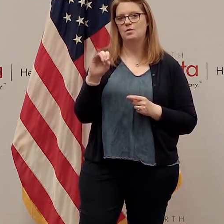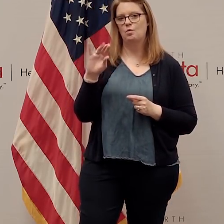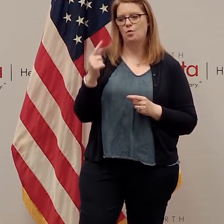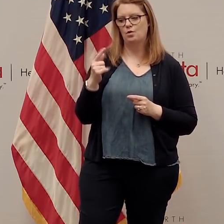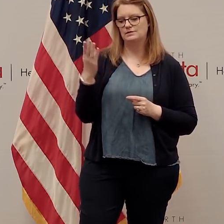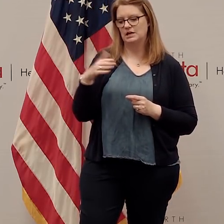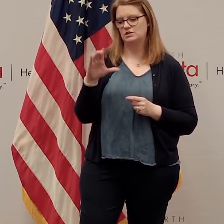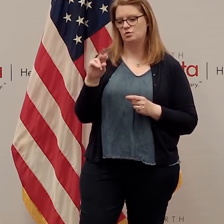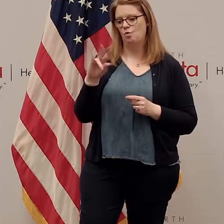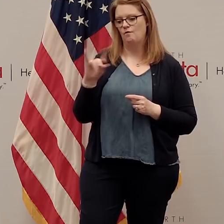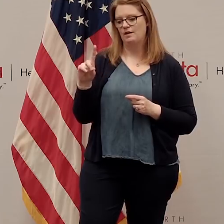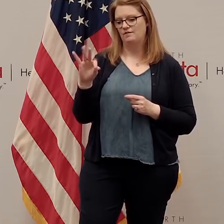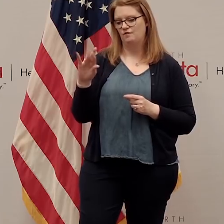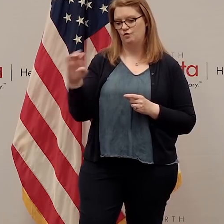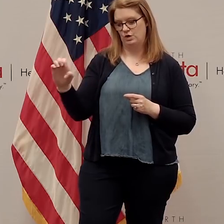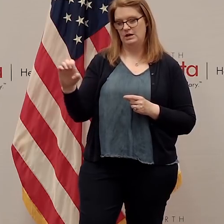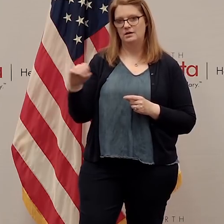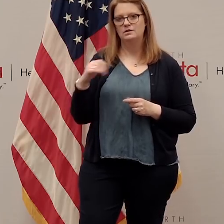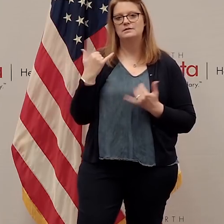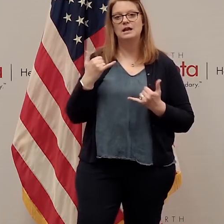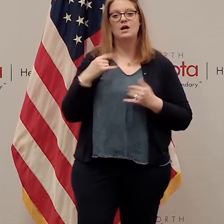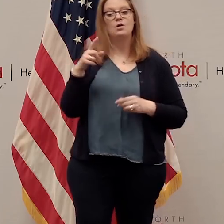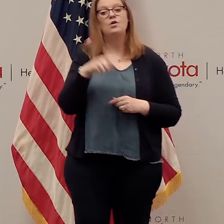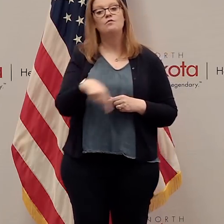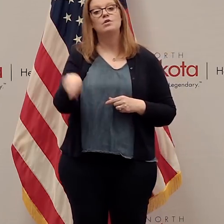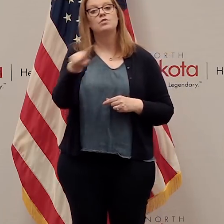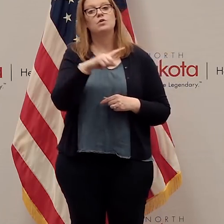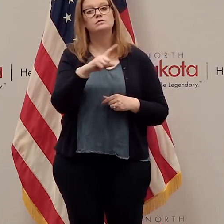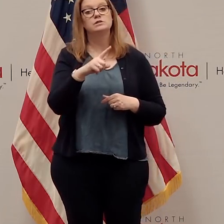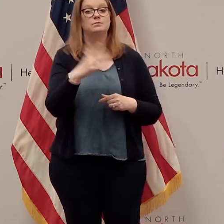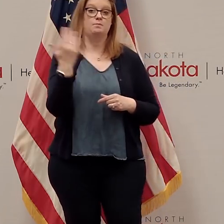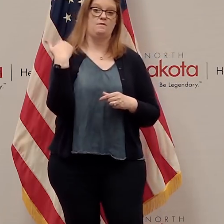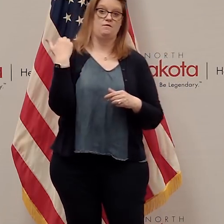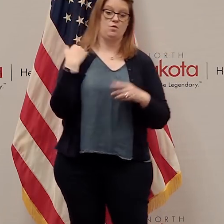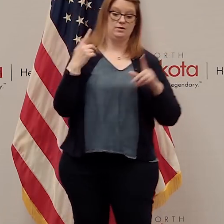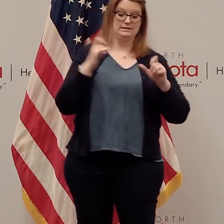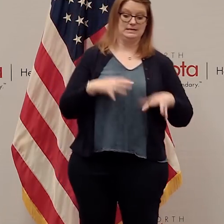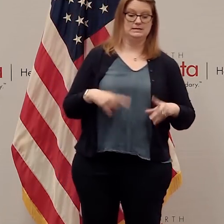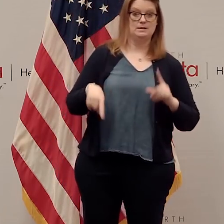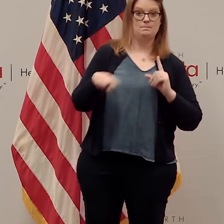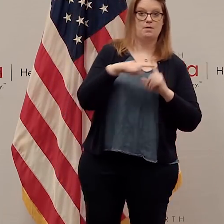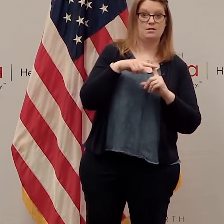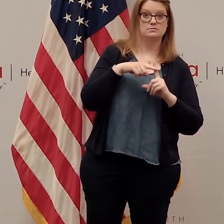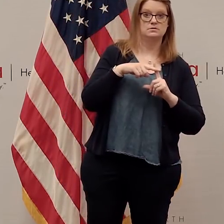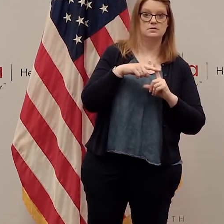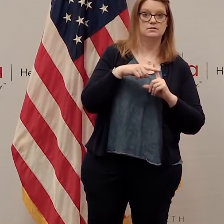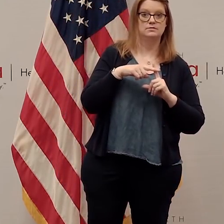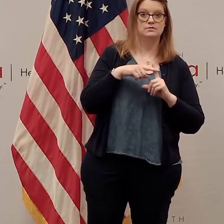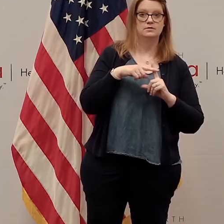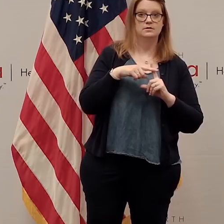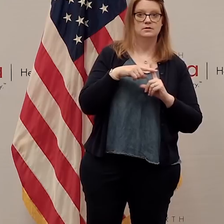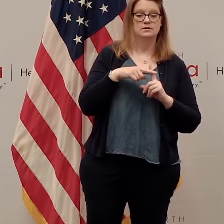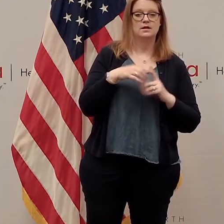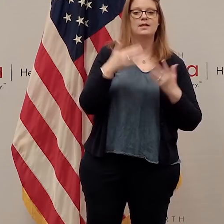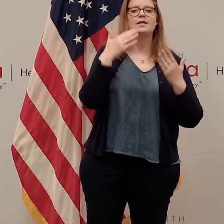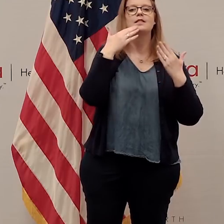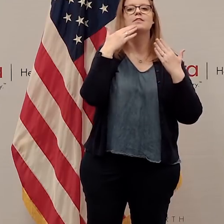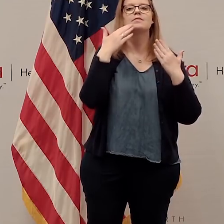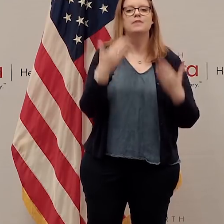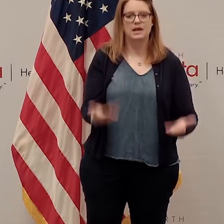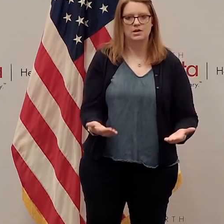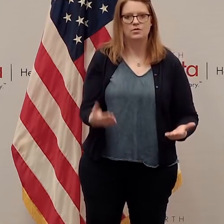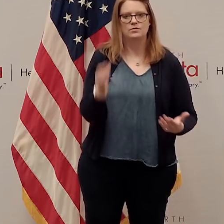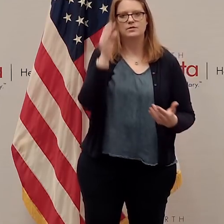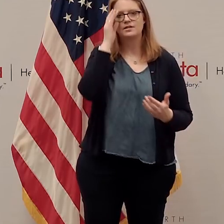vitalant.org/COVID-free. And for those of you who have previously tested positive for COVID-19, thank you so much in